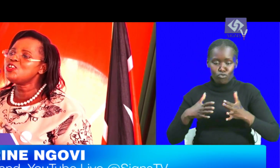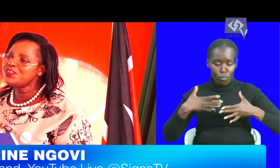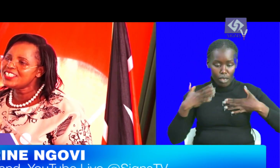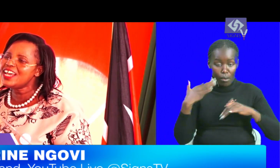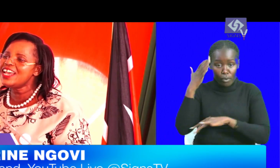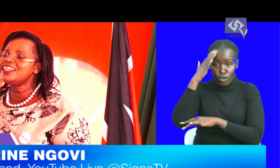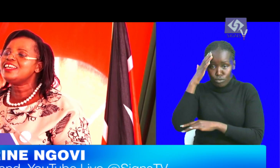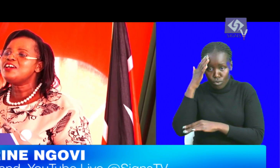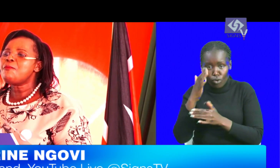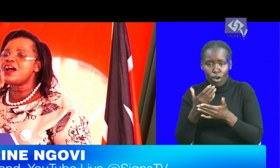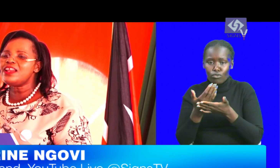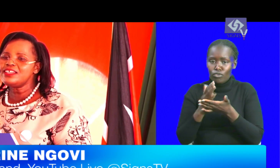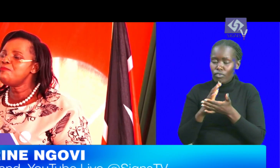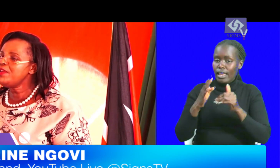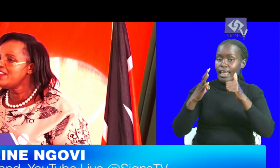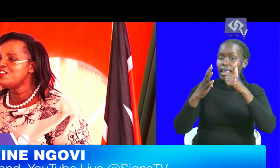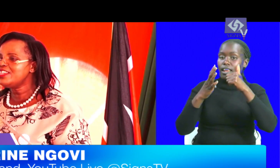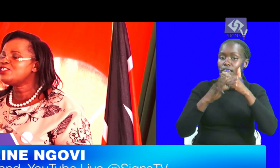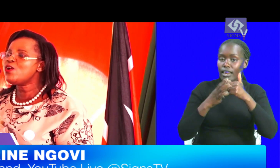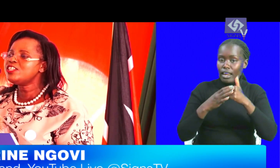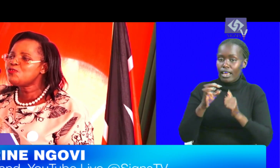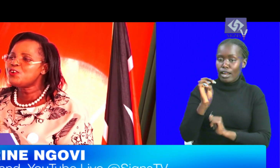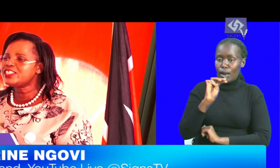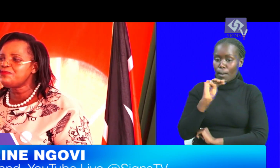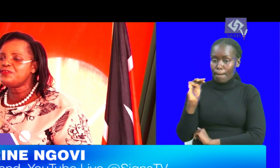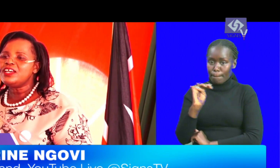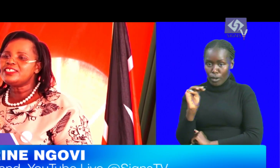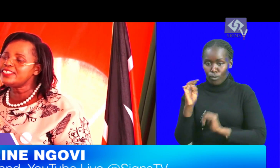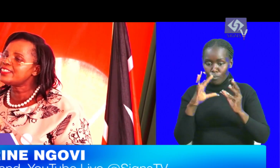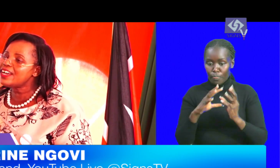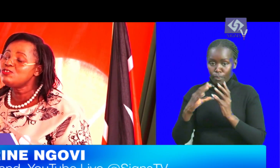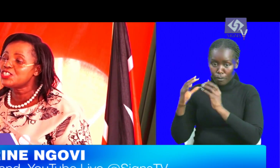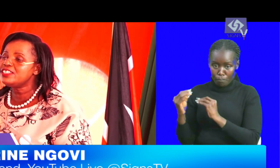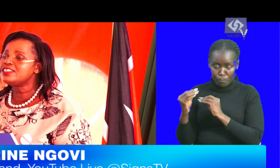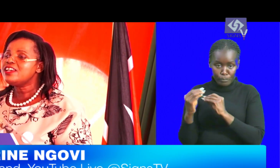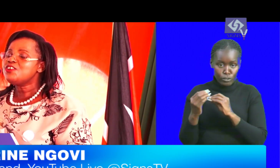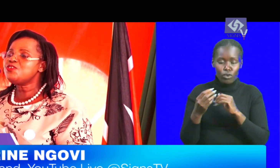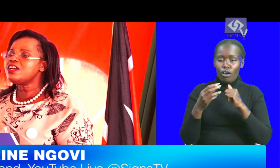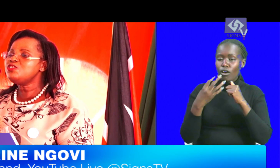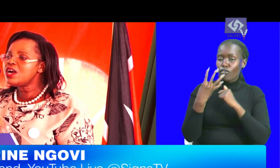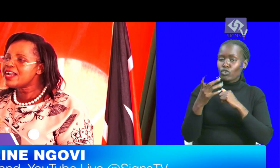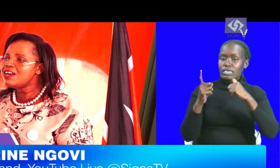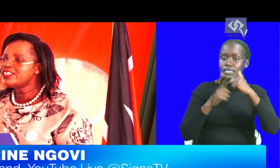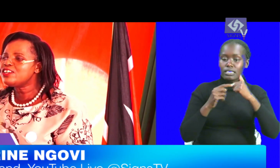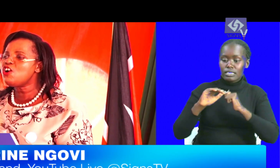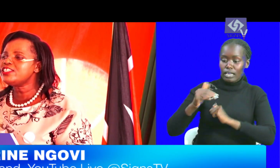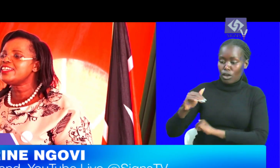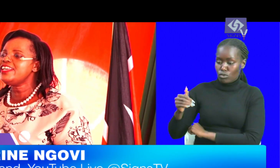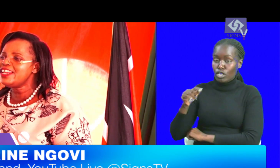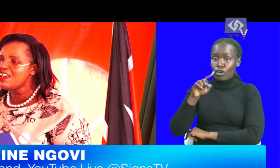this 900 million that went to 46 counties, your county got